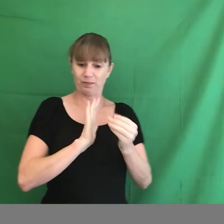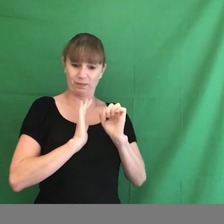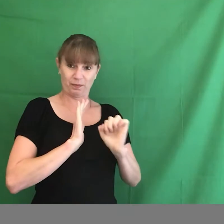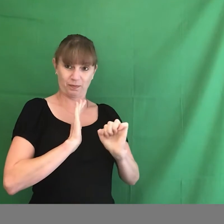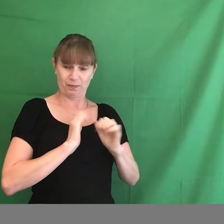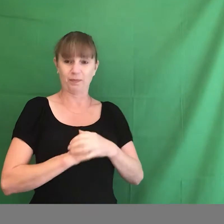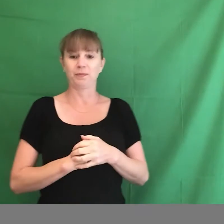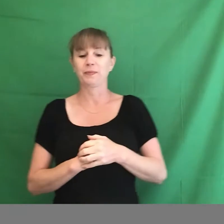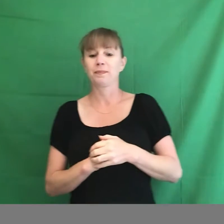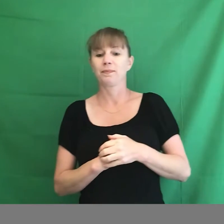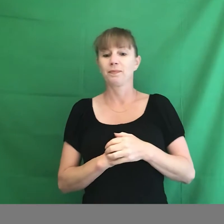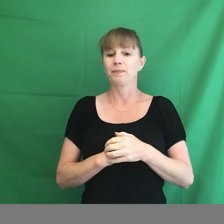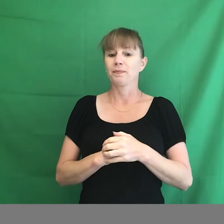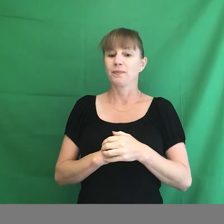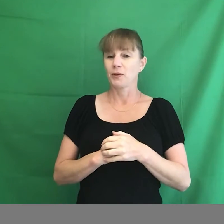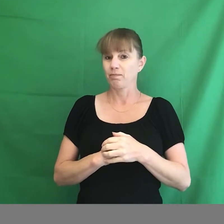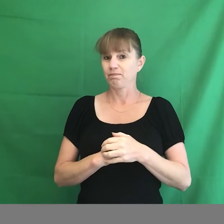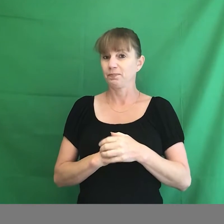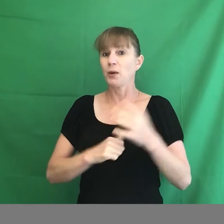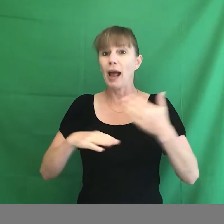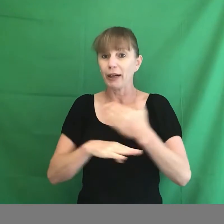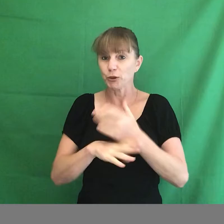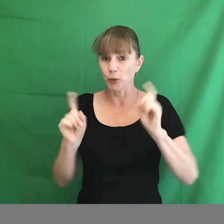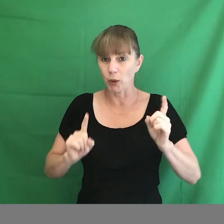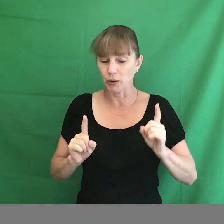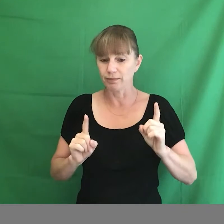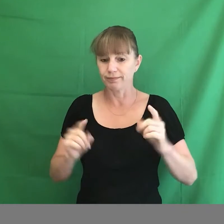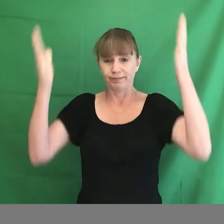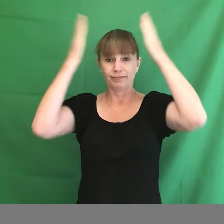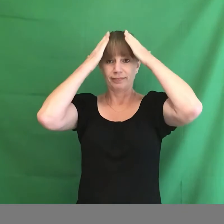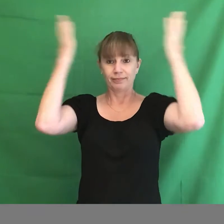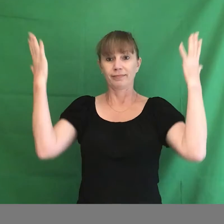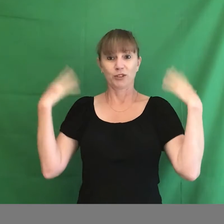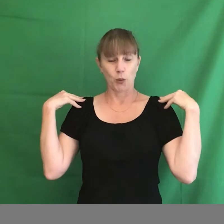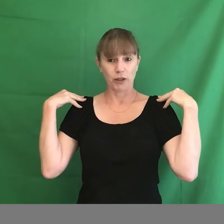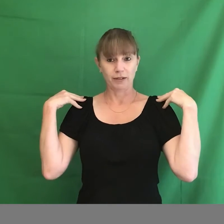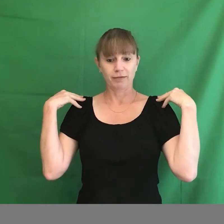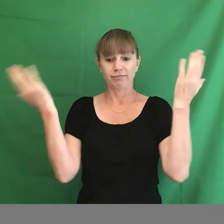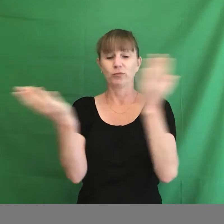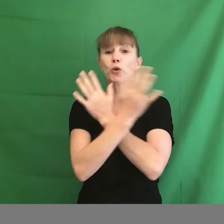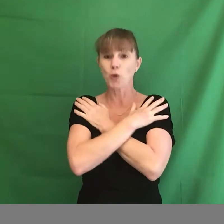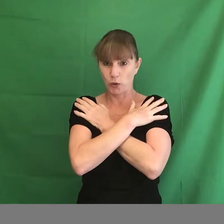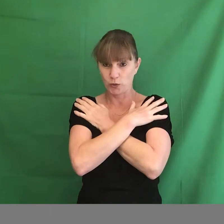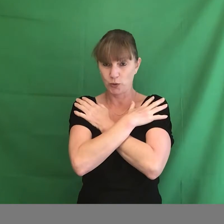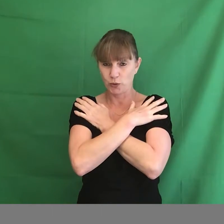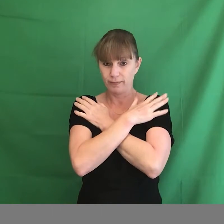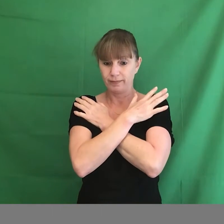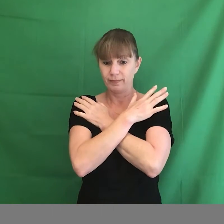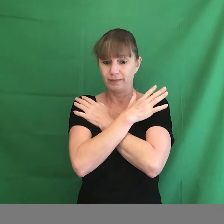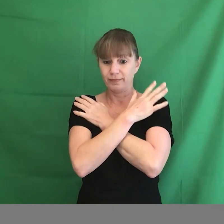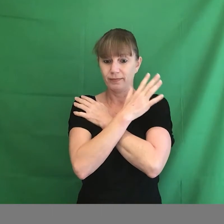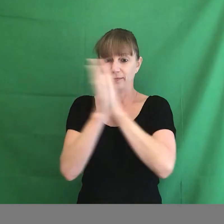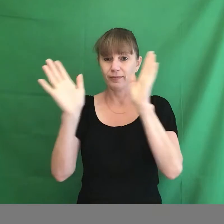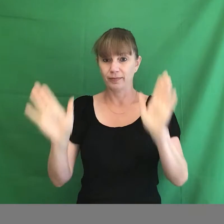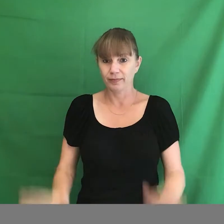awake, enthusiastic. So the actions are, we go head, shoulders,